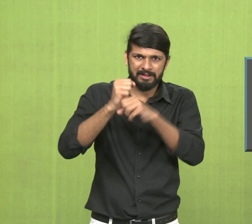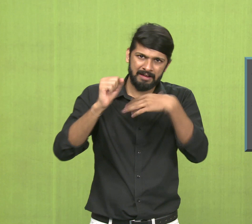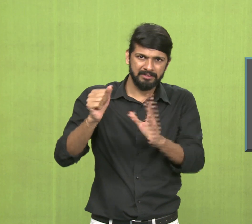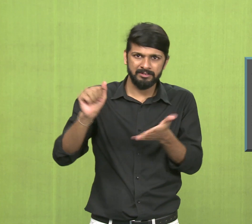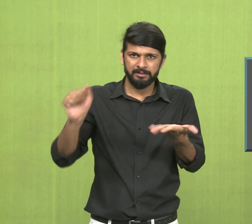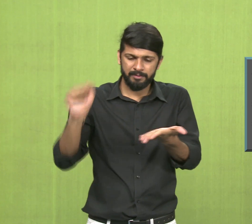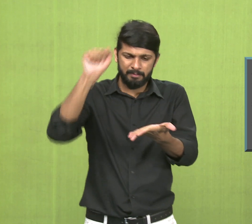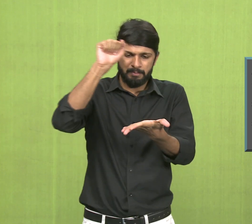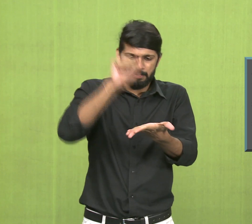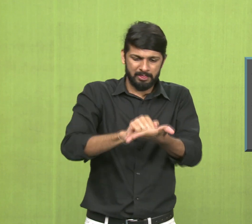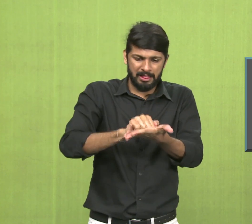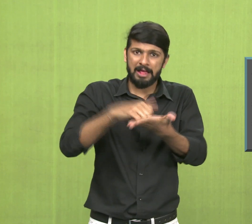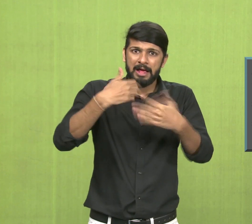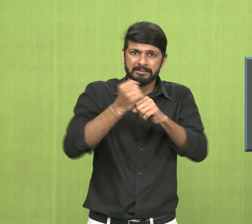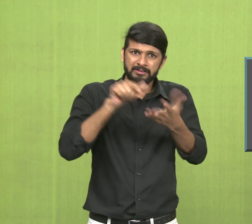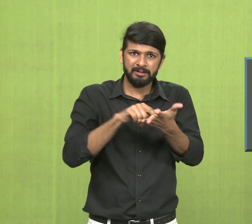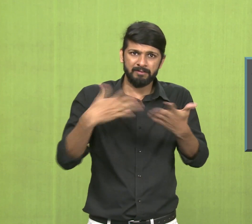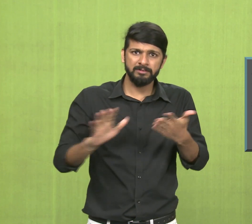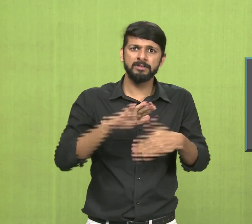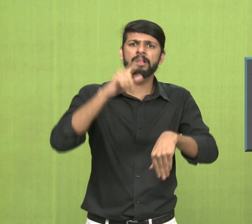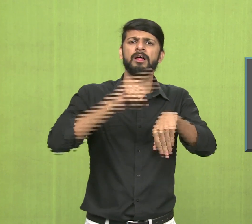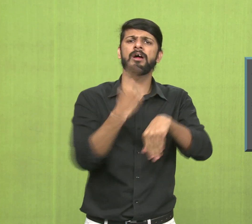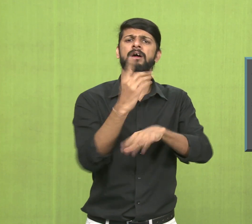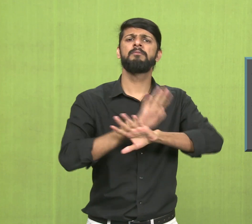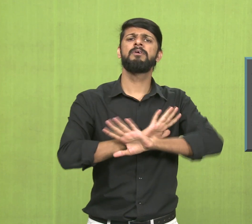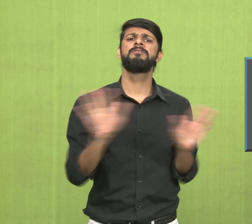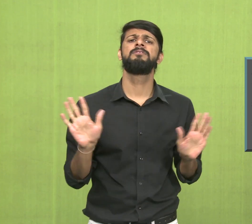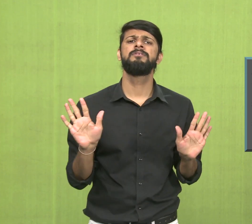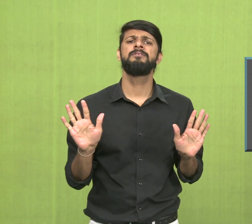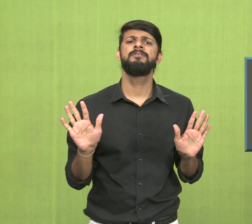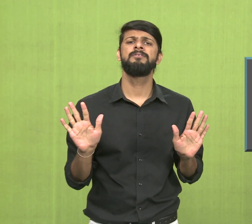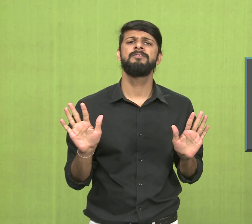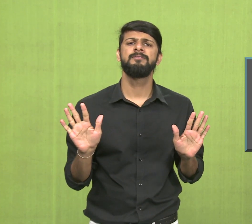results into images finished at once, at one go.